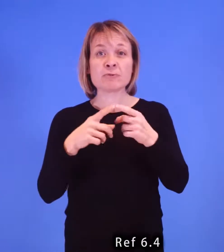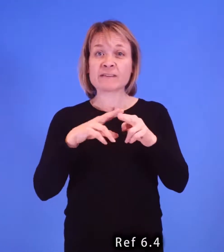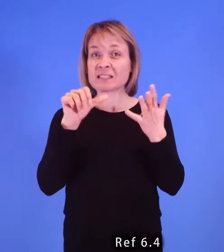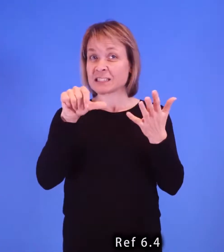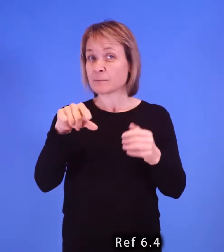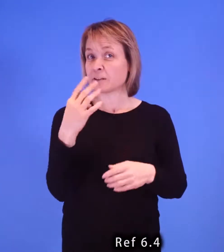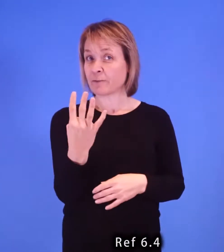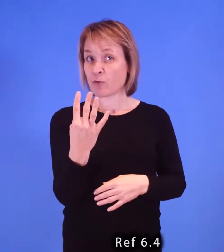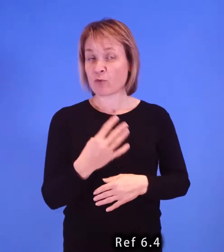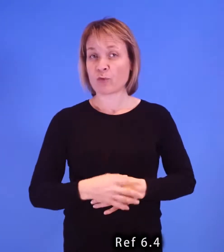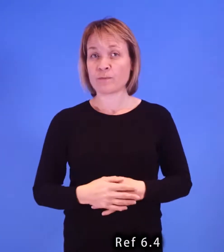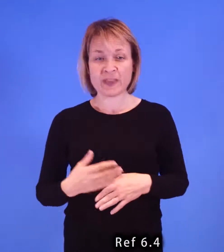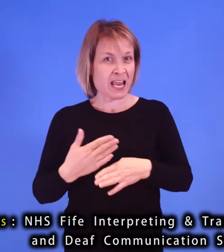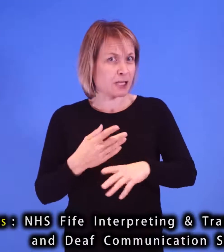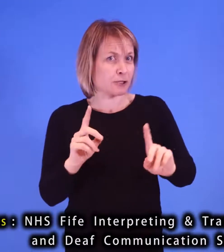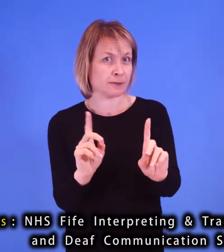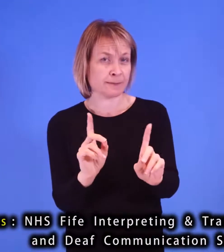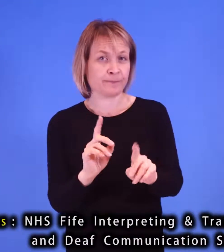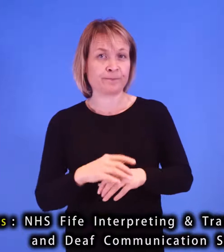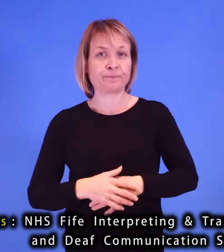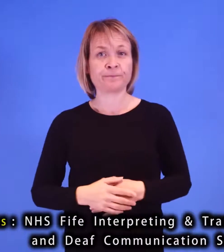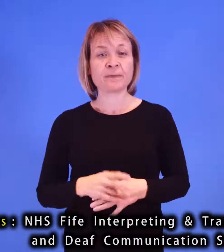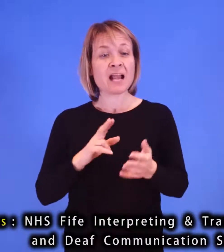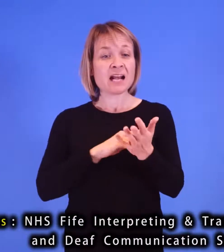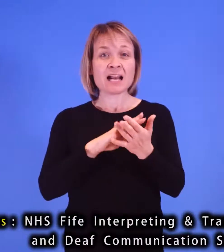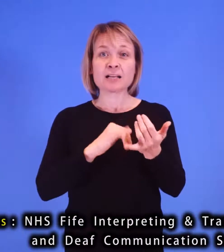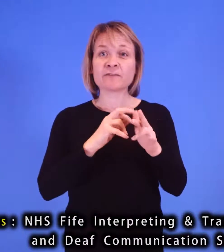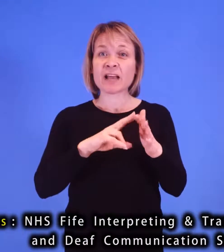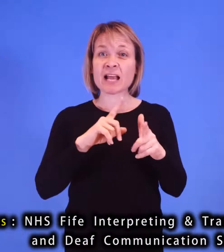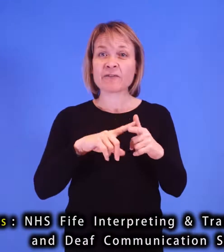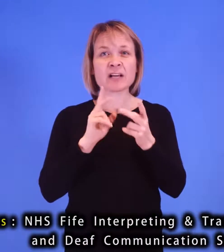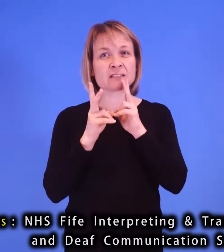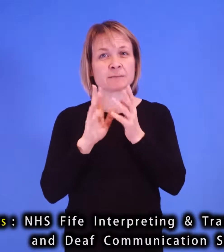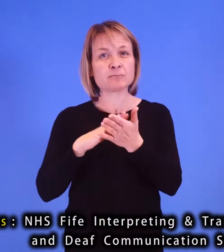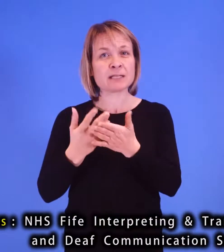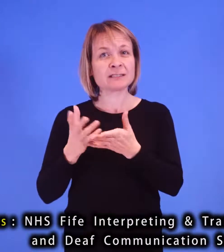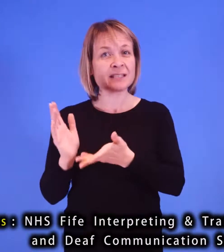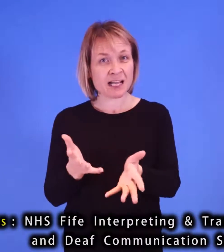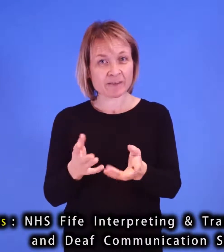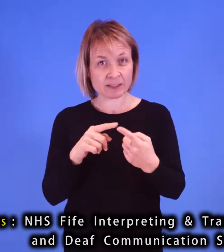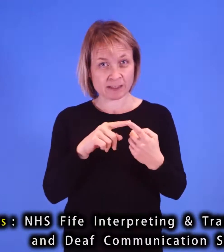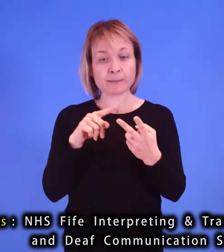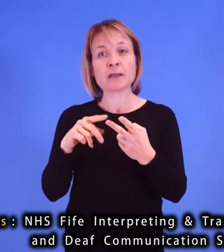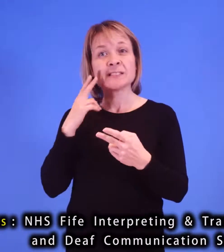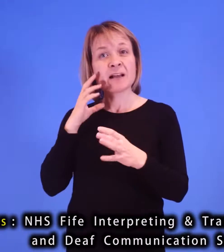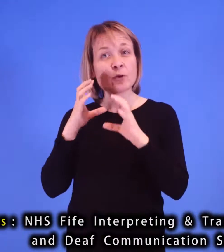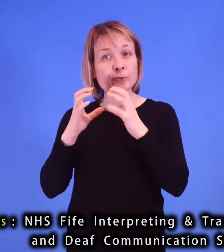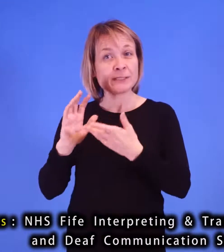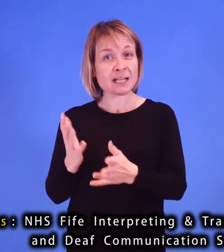Reference 6.4. Actions. NHS Fife Interpreting and Translation Service and Deaf